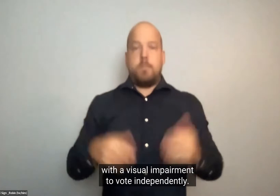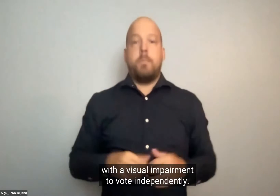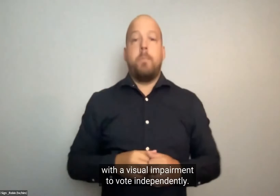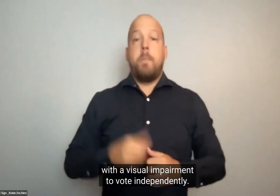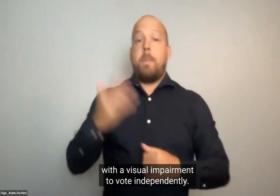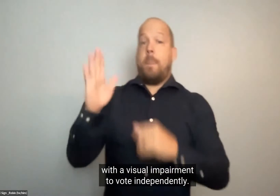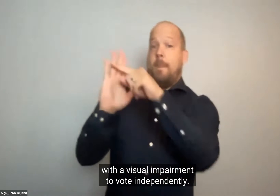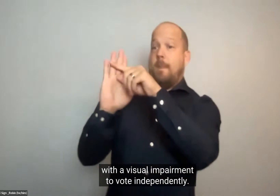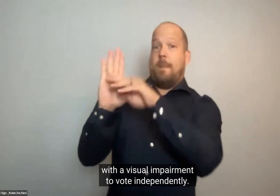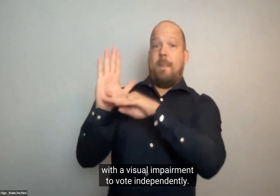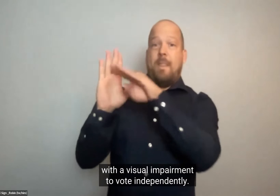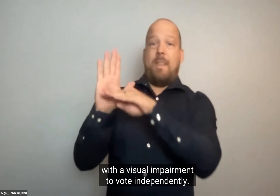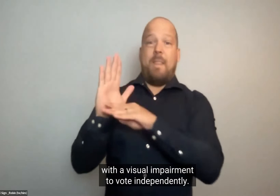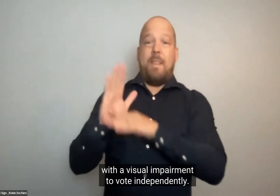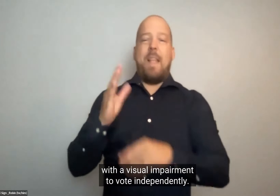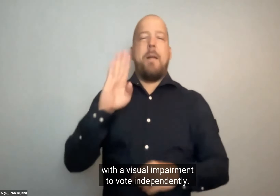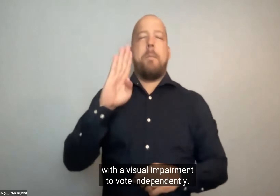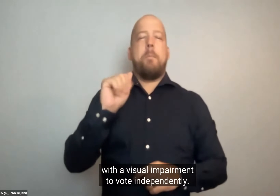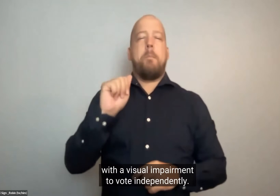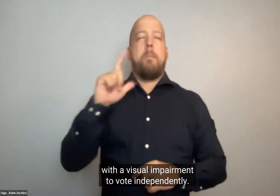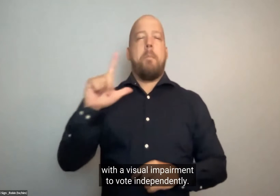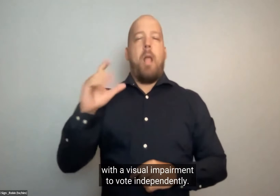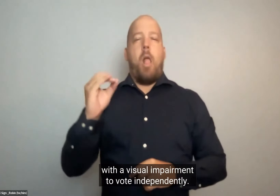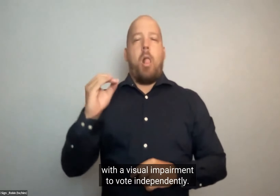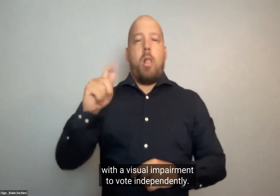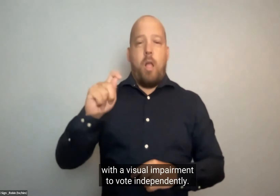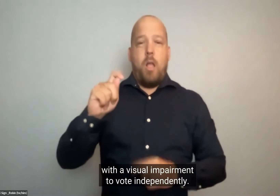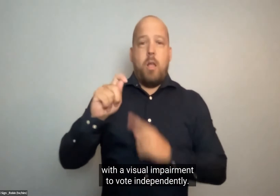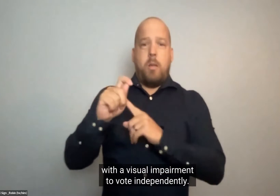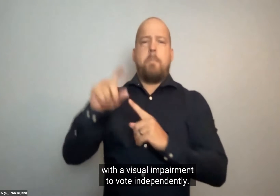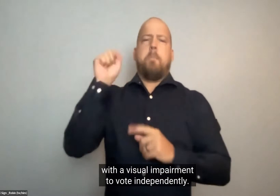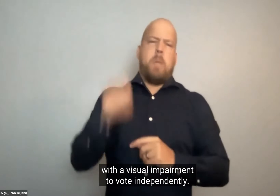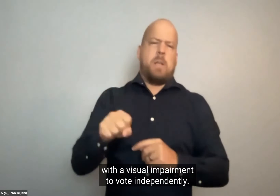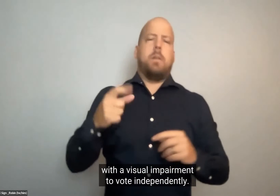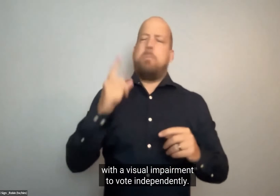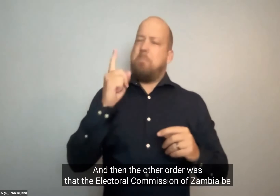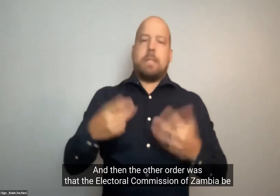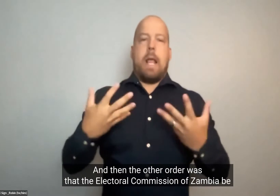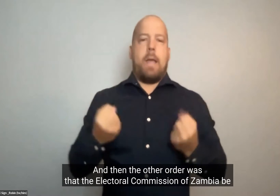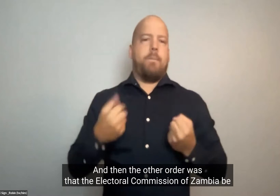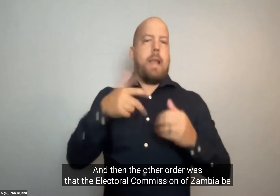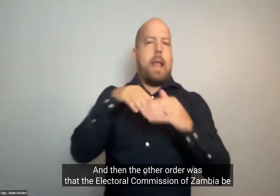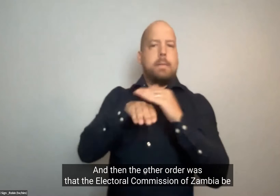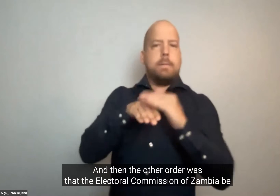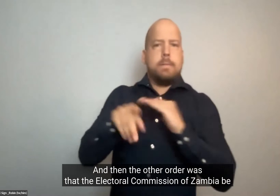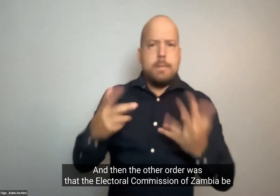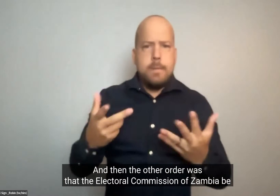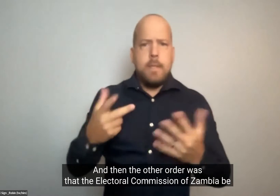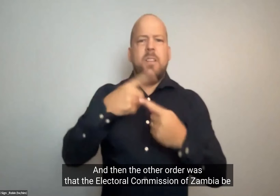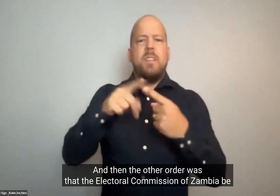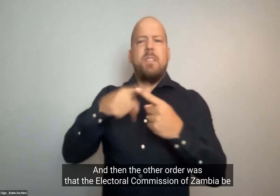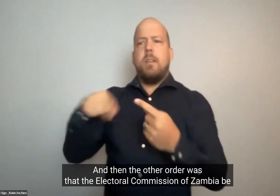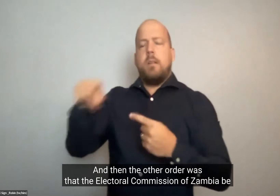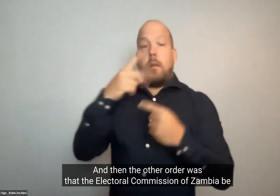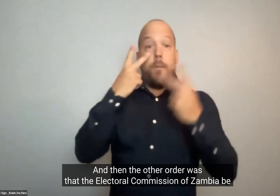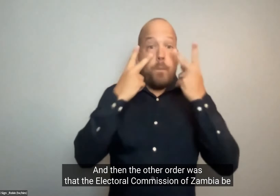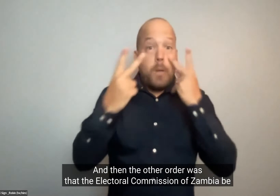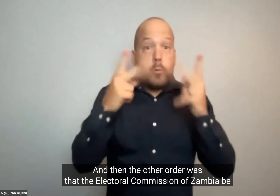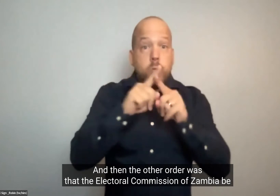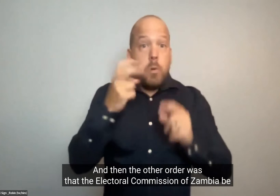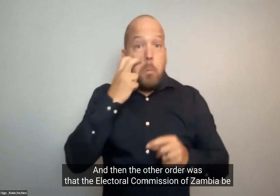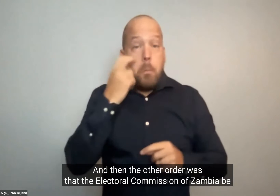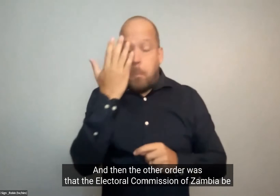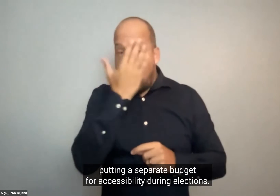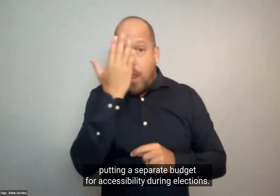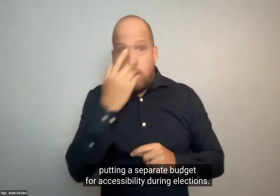with a visual impairment to vote independently. And then the other order was that the Electoral Commission